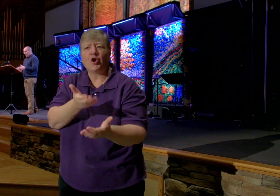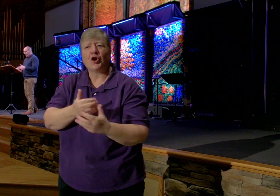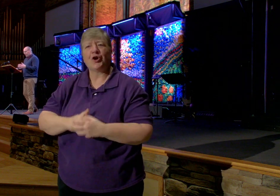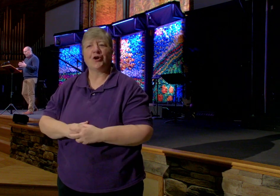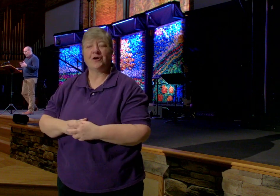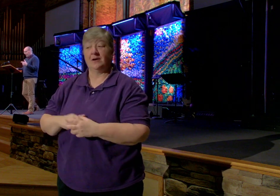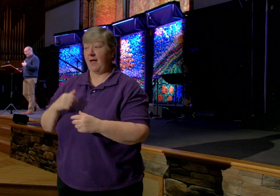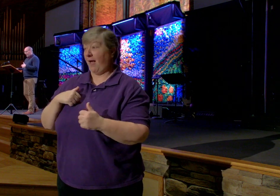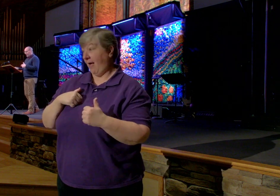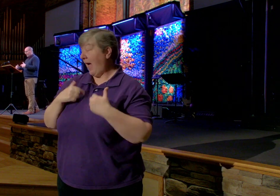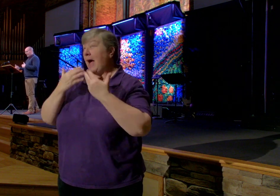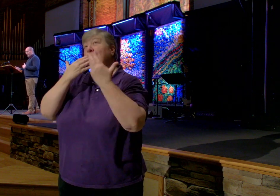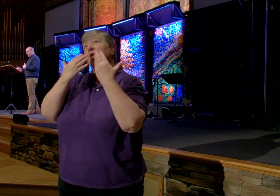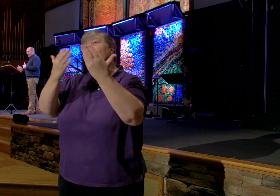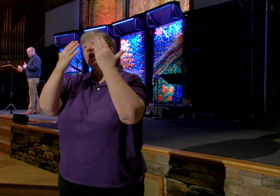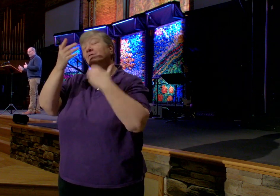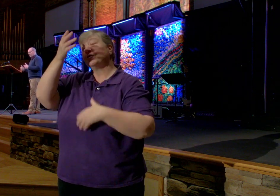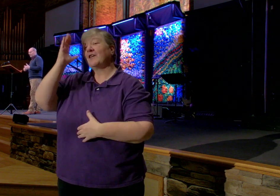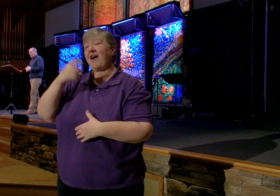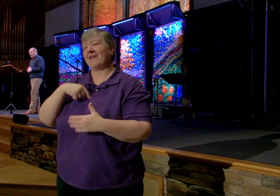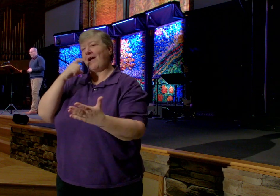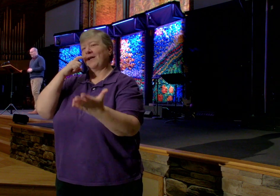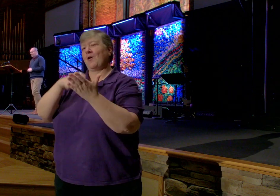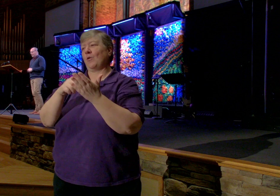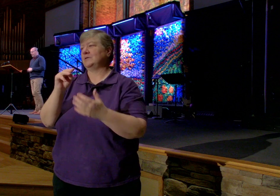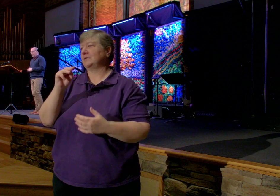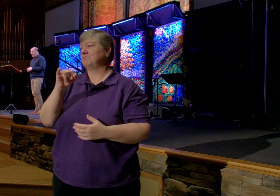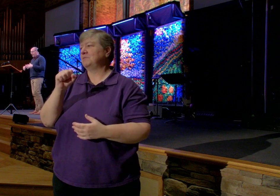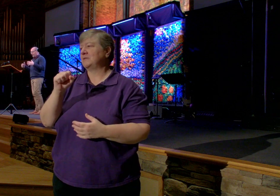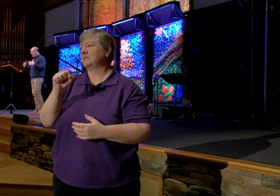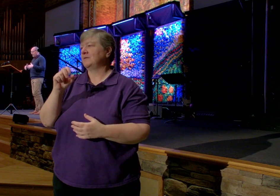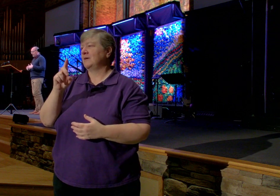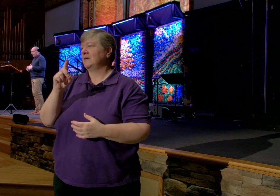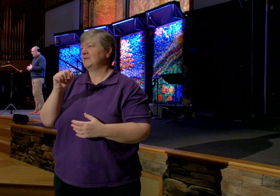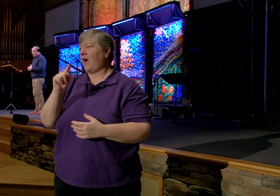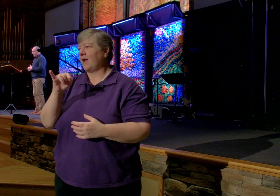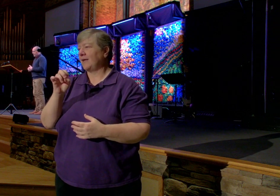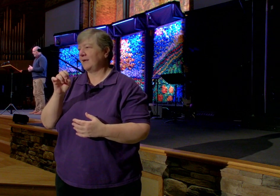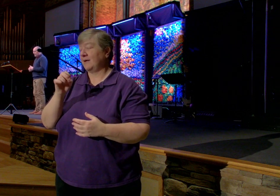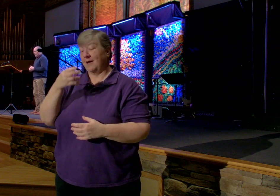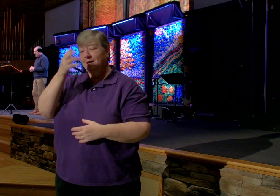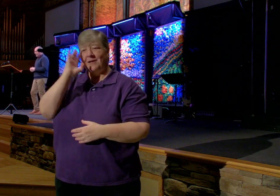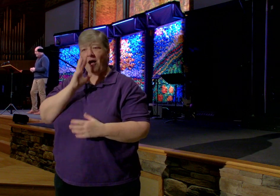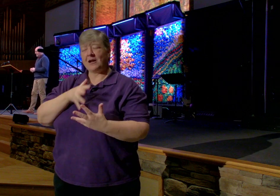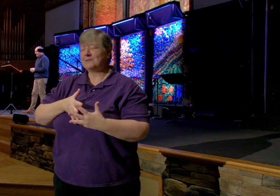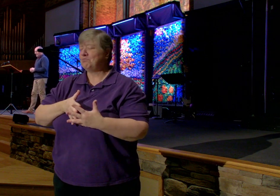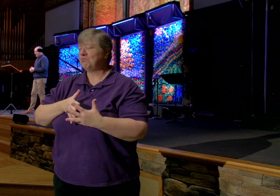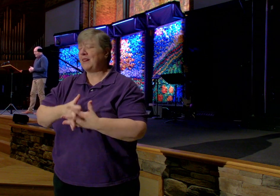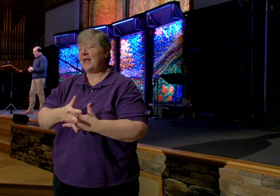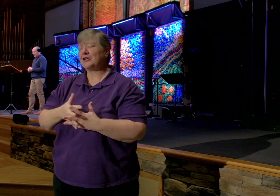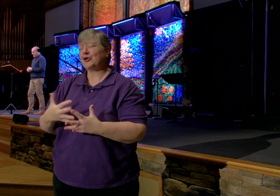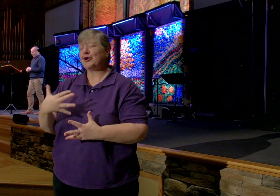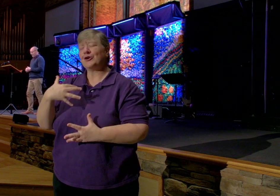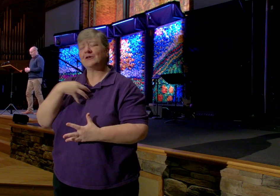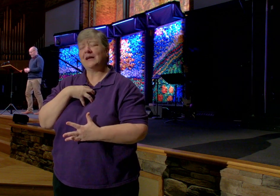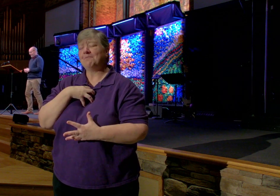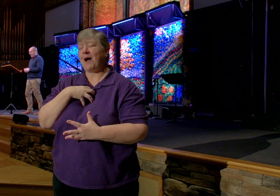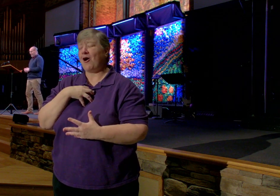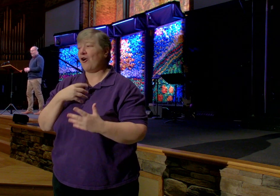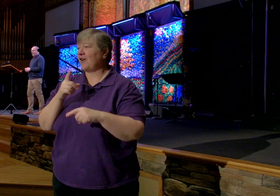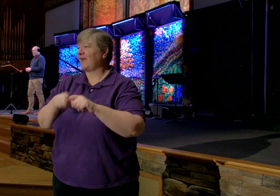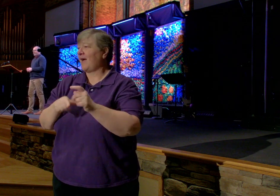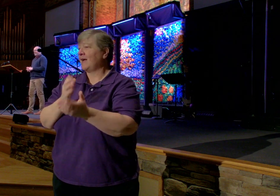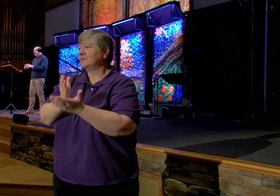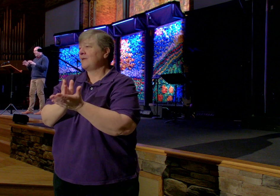this way. I'm grateful to God that I noticed Miss Dottie. God has planted her firmly in my heart, and I can't